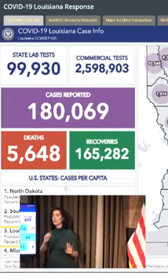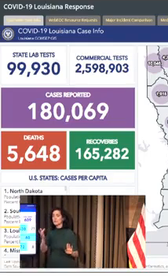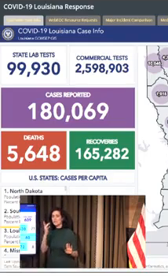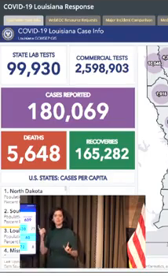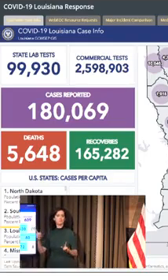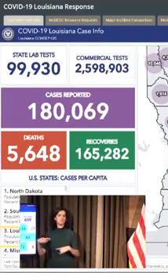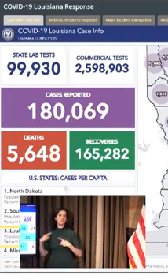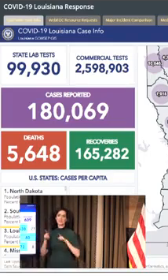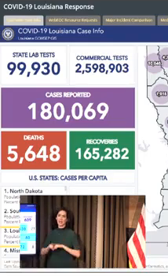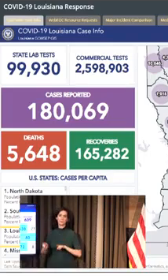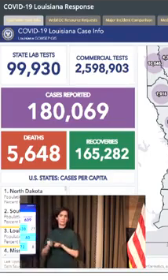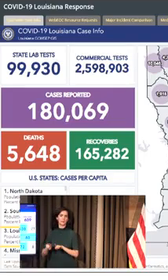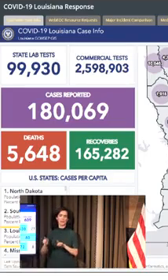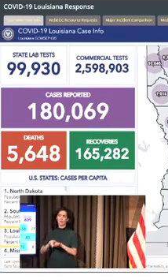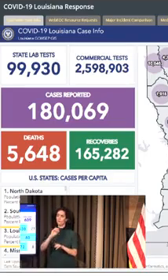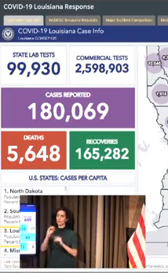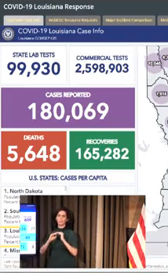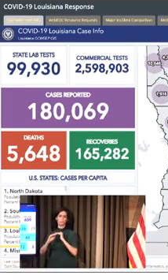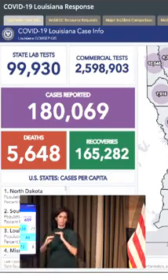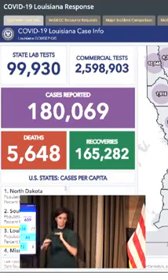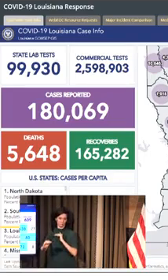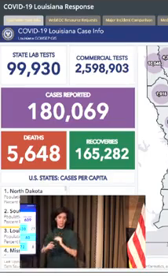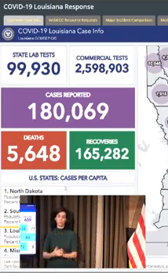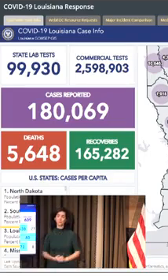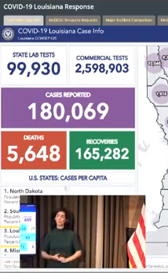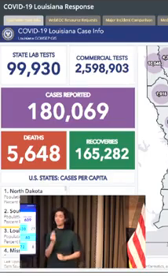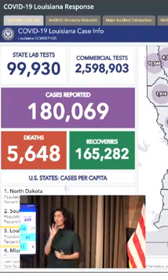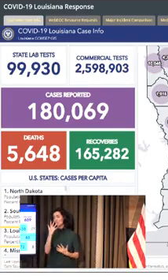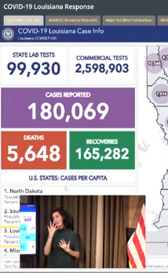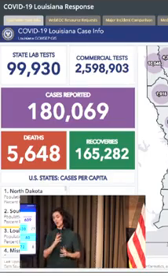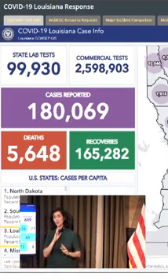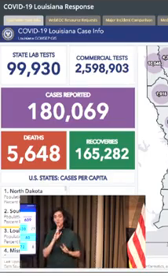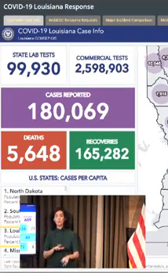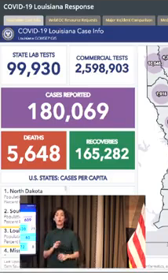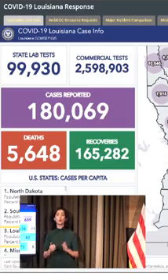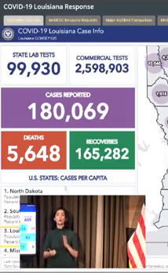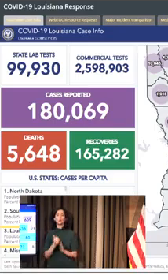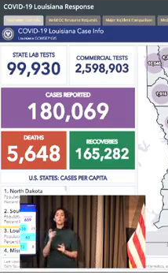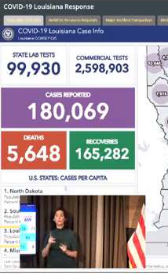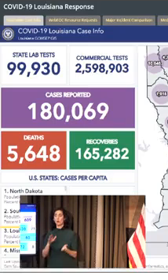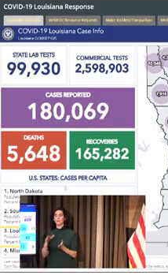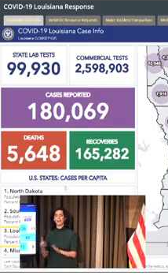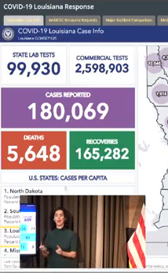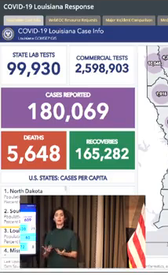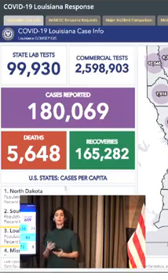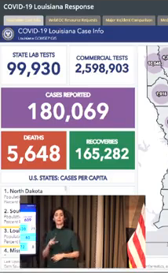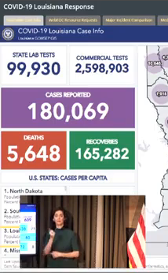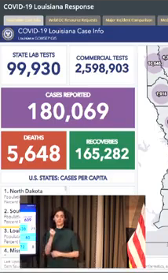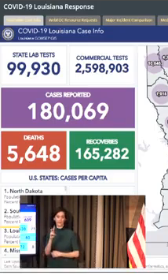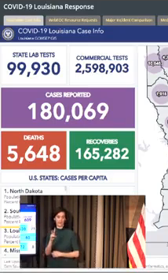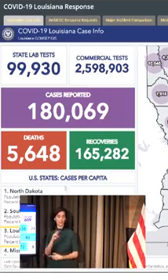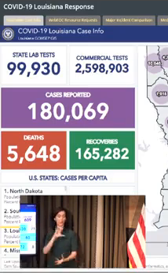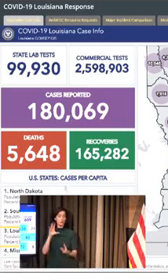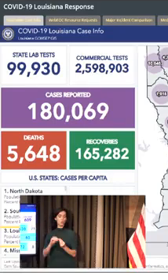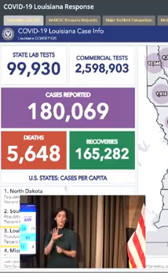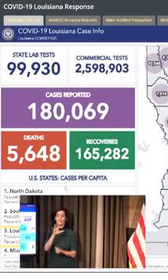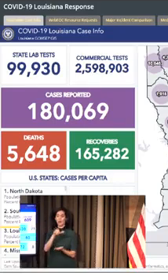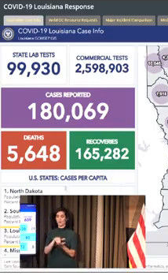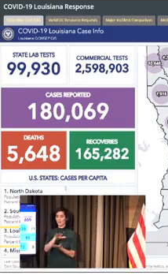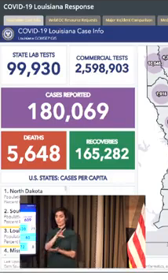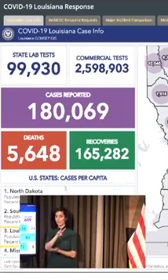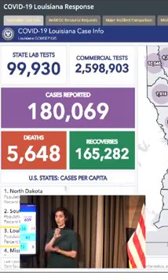few weeks. Sadly, we are also reporting 17 new deaths for a total of 5,648 in